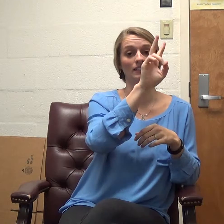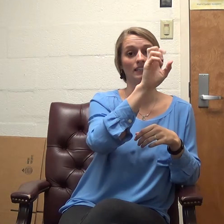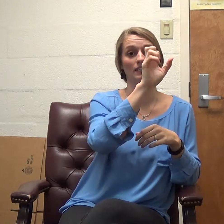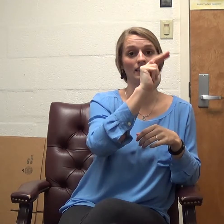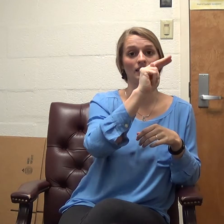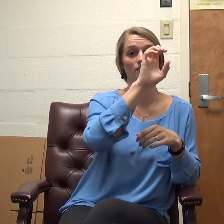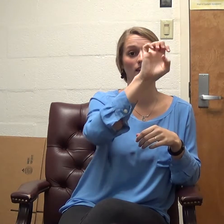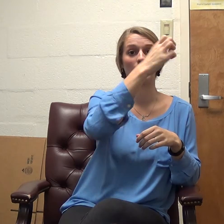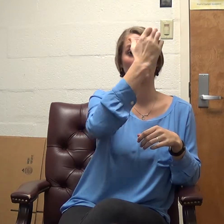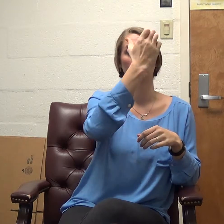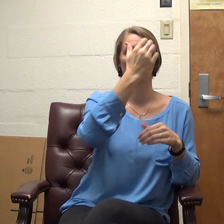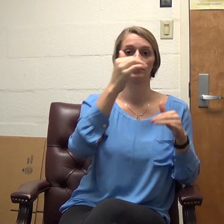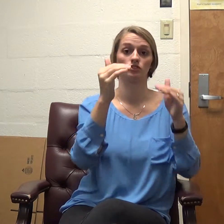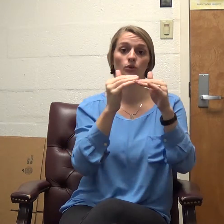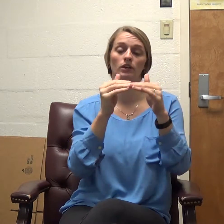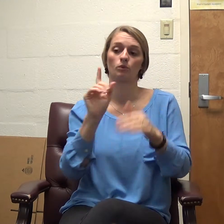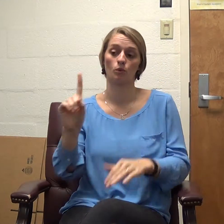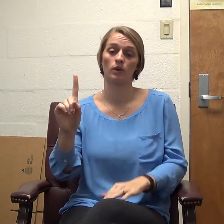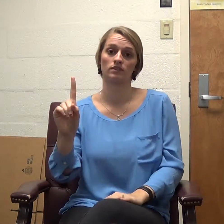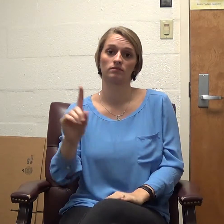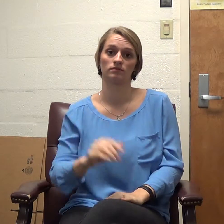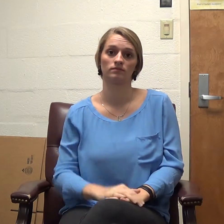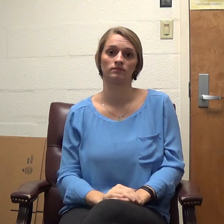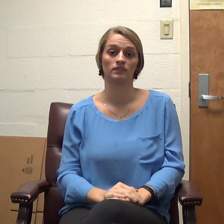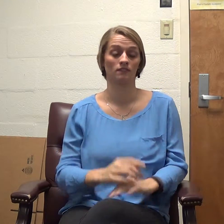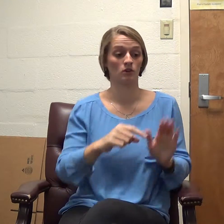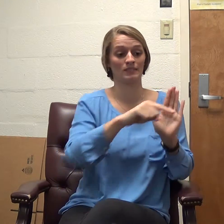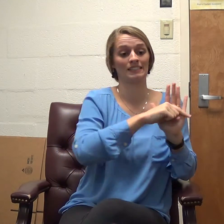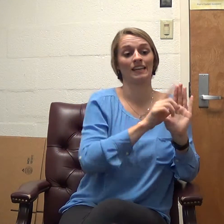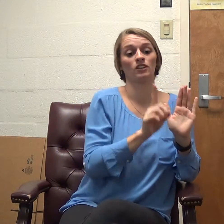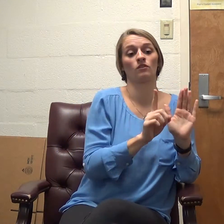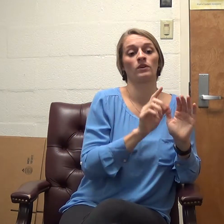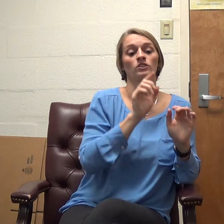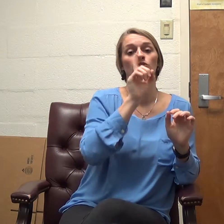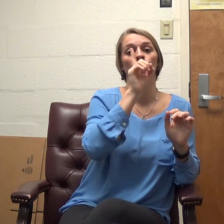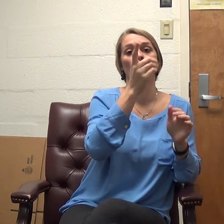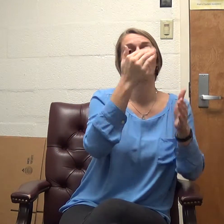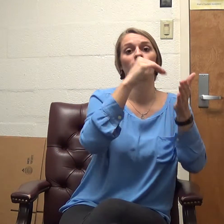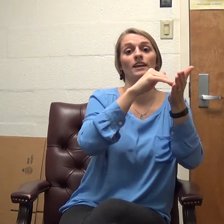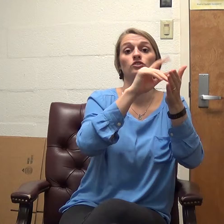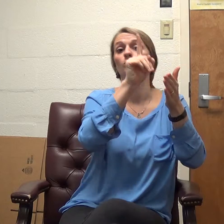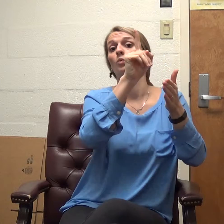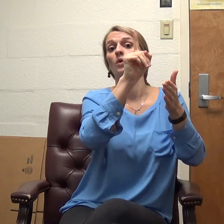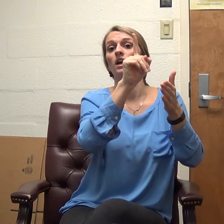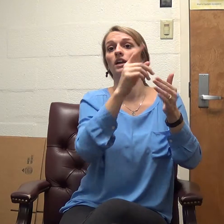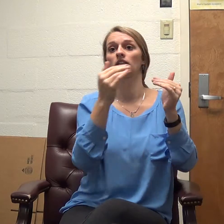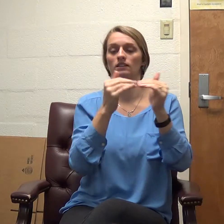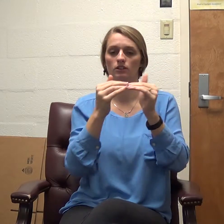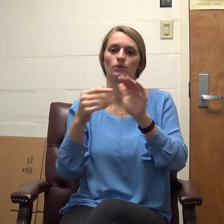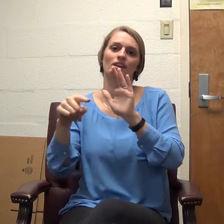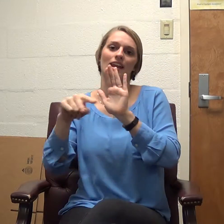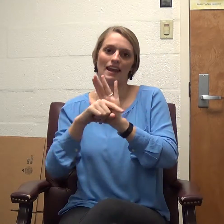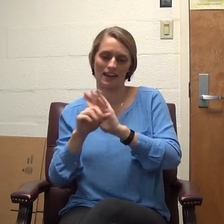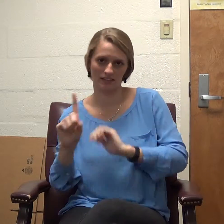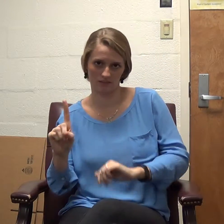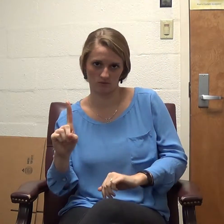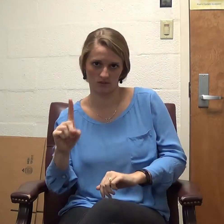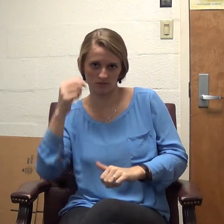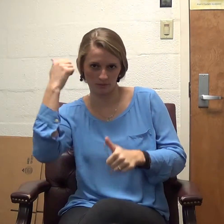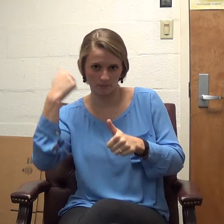1 to the 1001. Then I think you remember why this is, because when you multiply a negative times itself an even